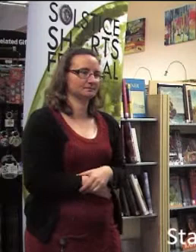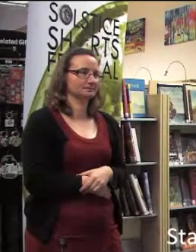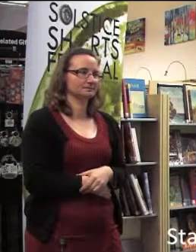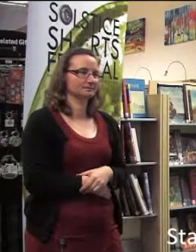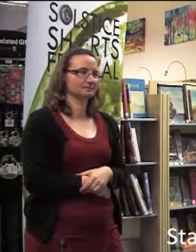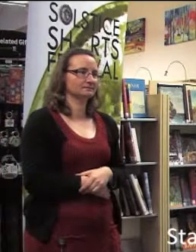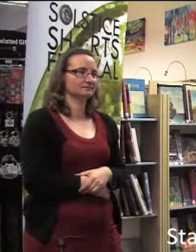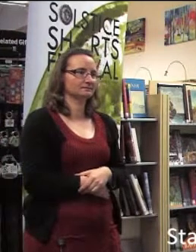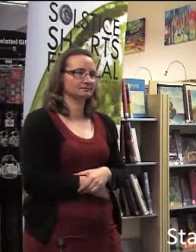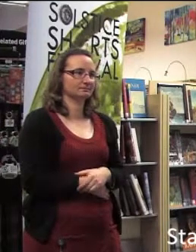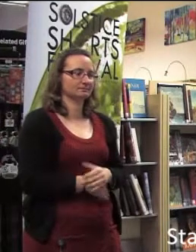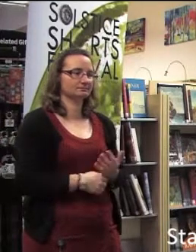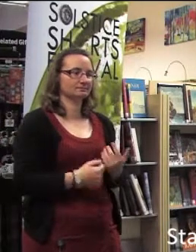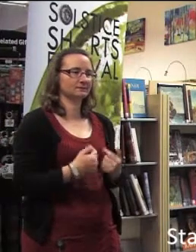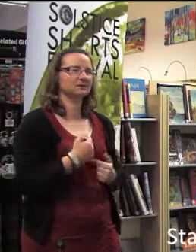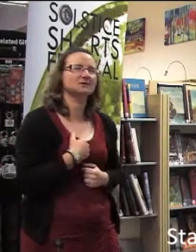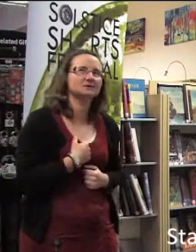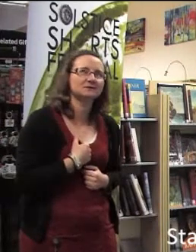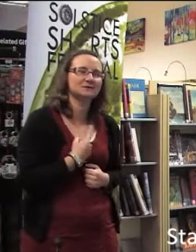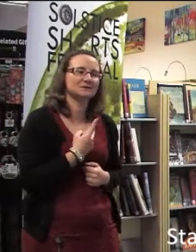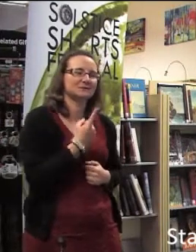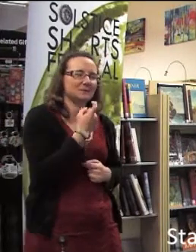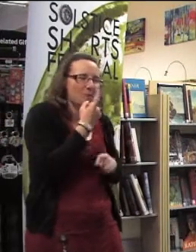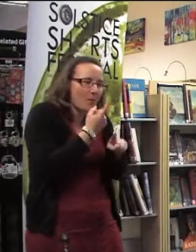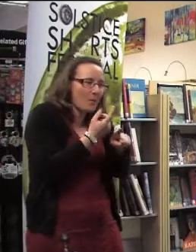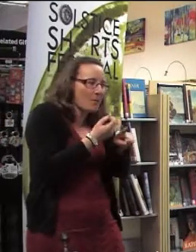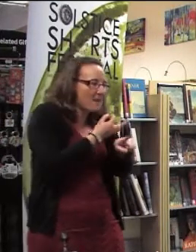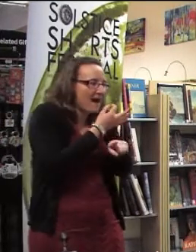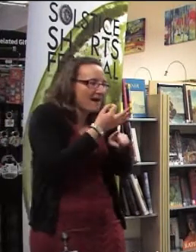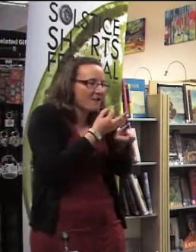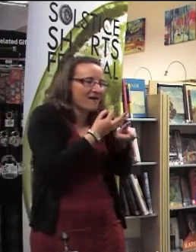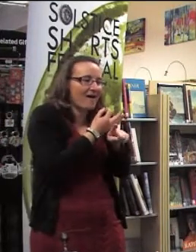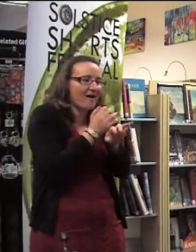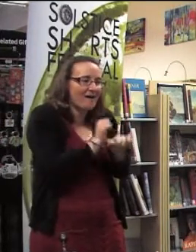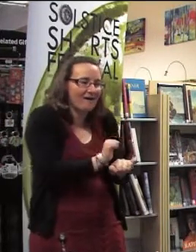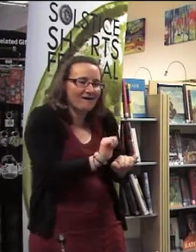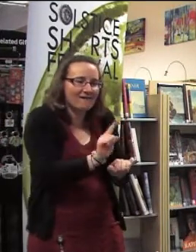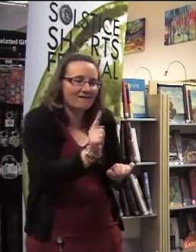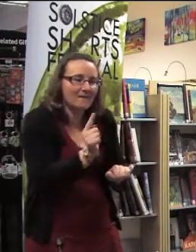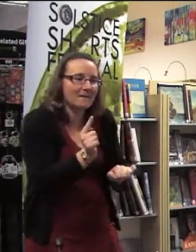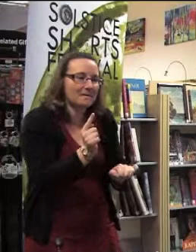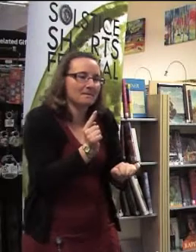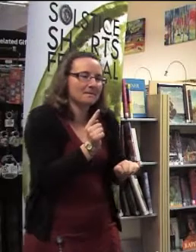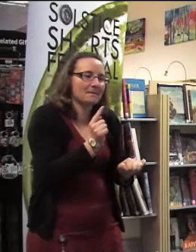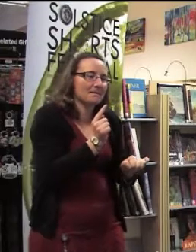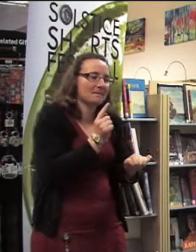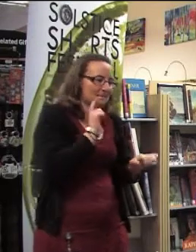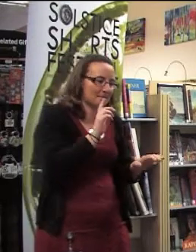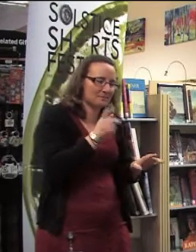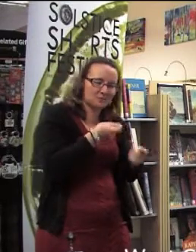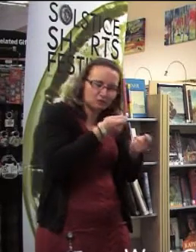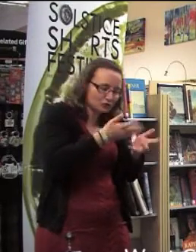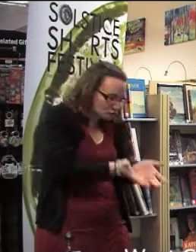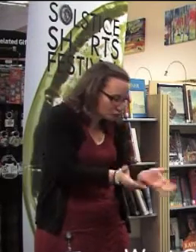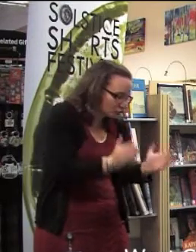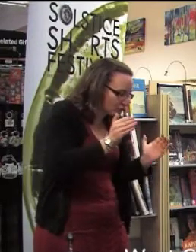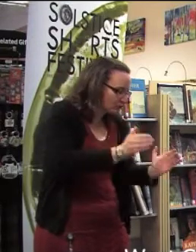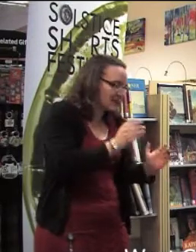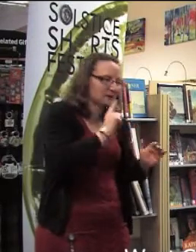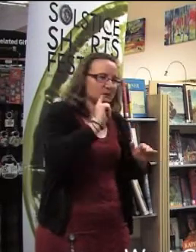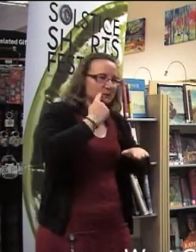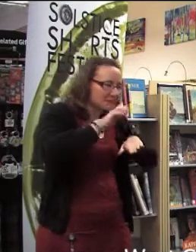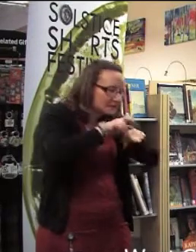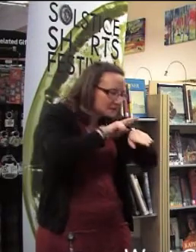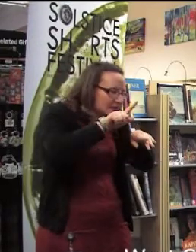Only an hour left until you come. I've filled a roasting tray with sweet potato, red onion, courgettes,